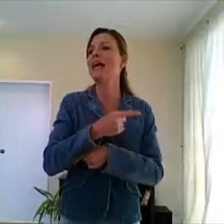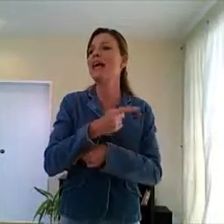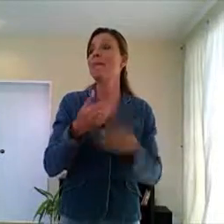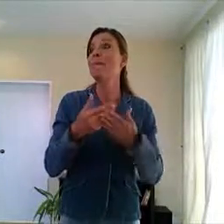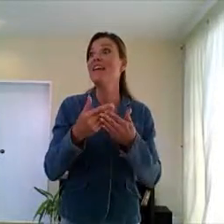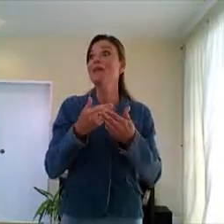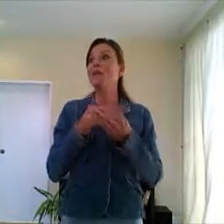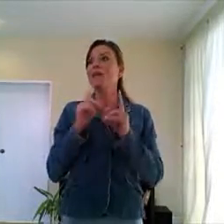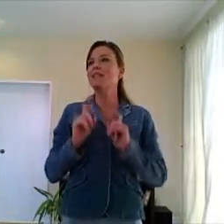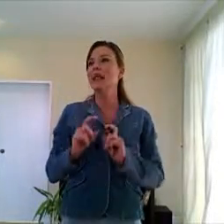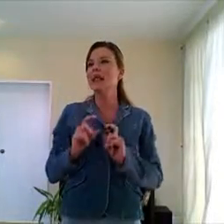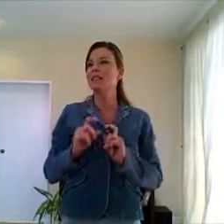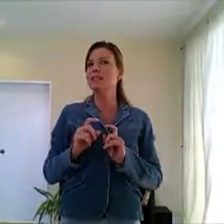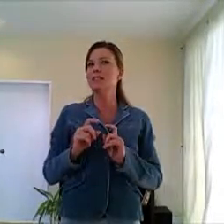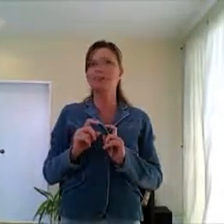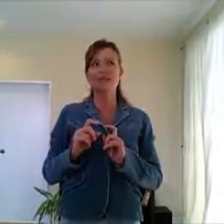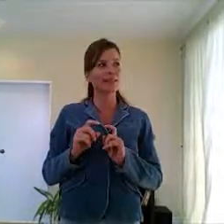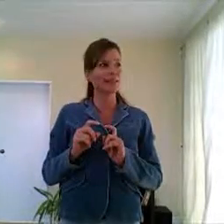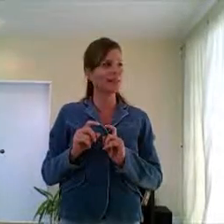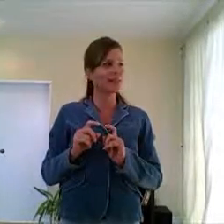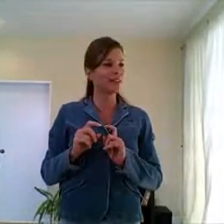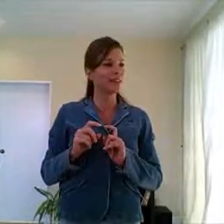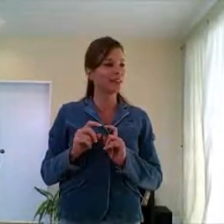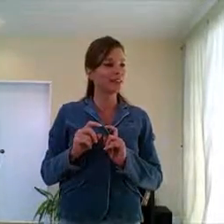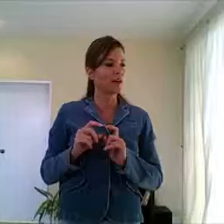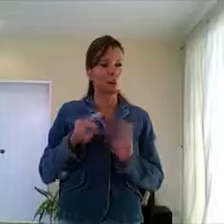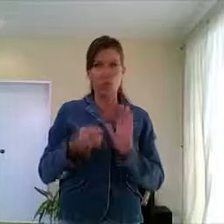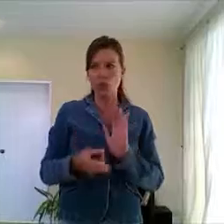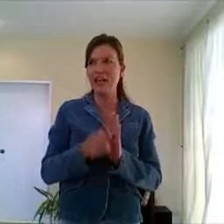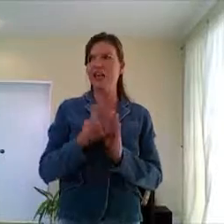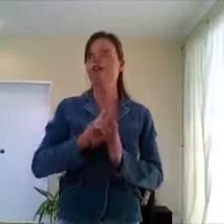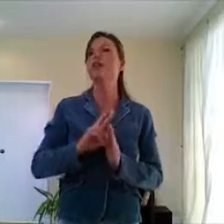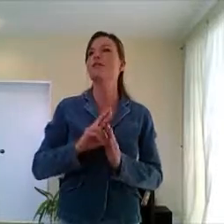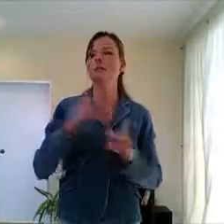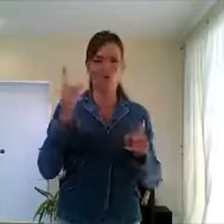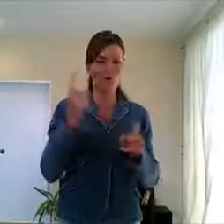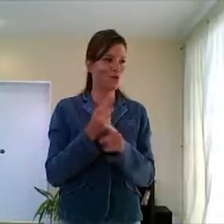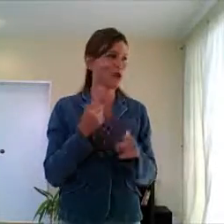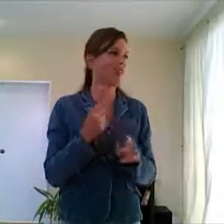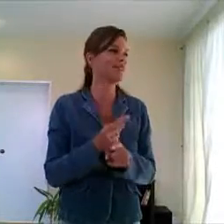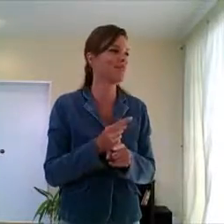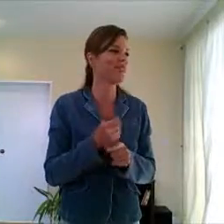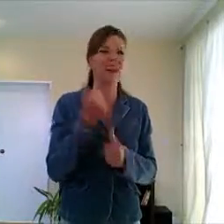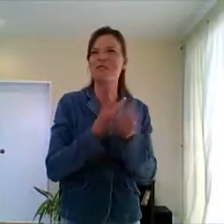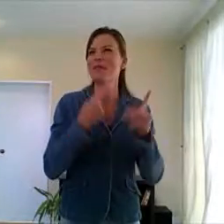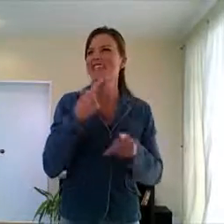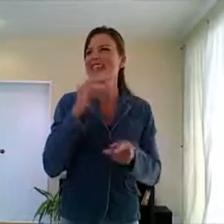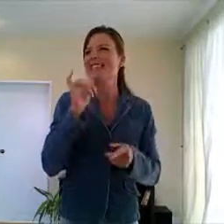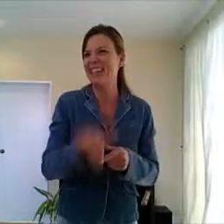Review. Everybody, I always get that. In unison, review. Okay. And what did they do during the review?